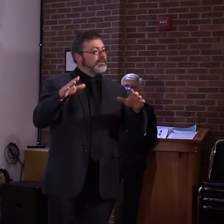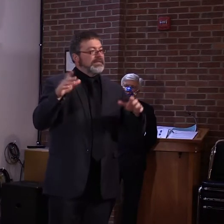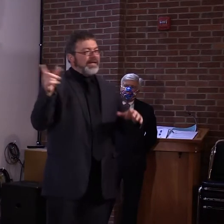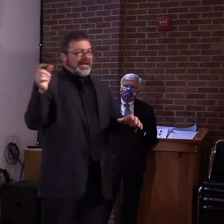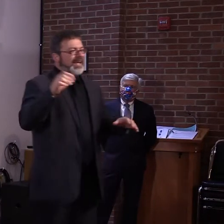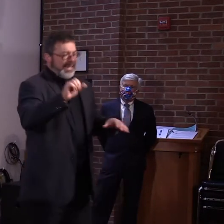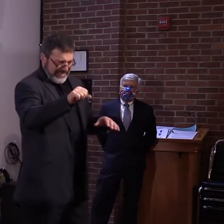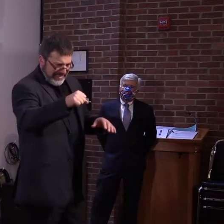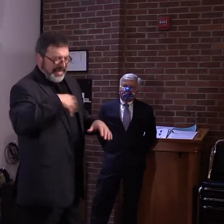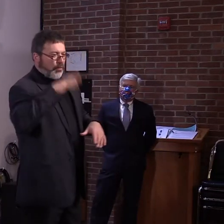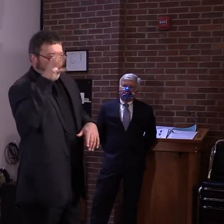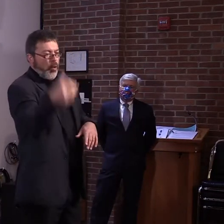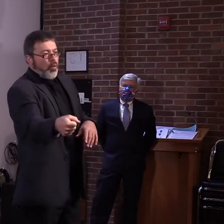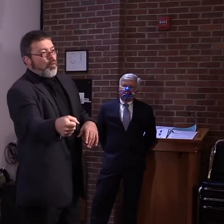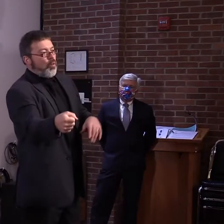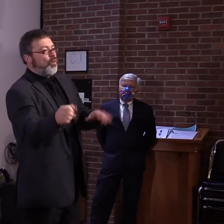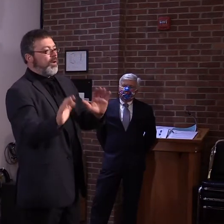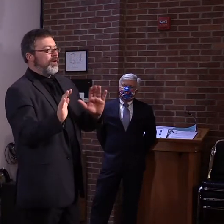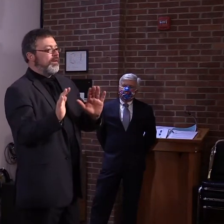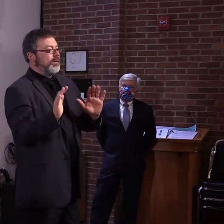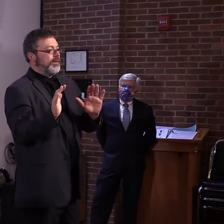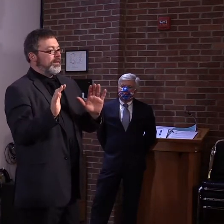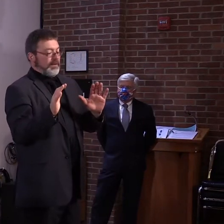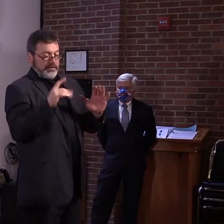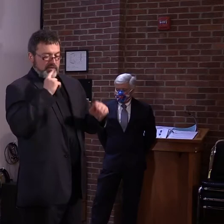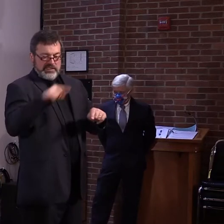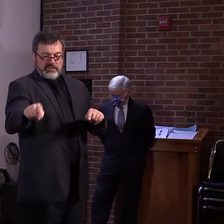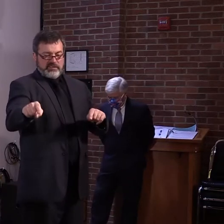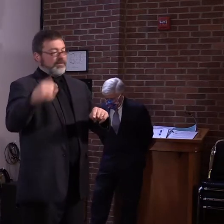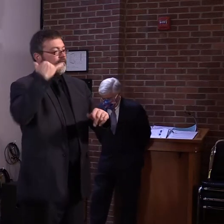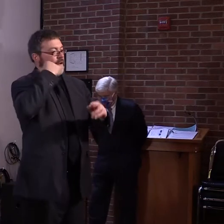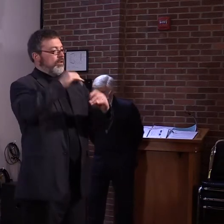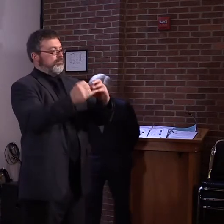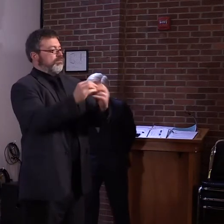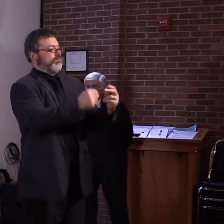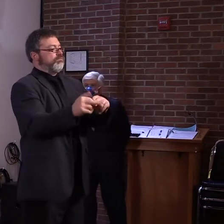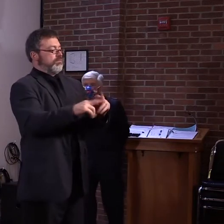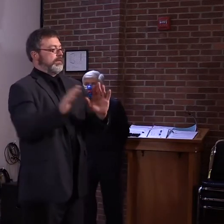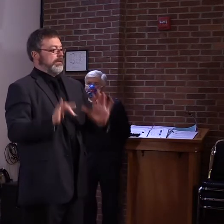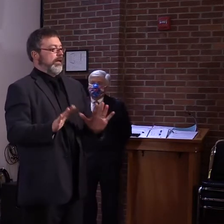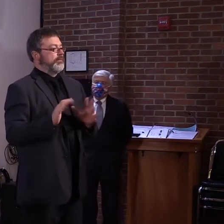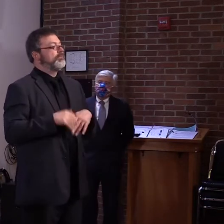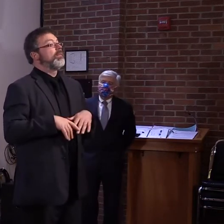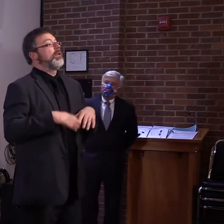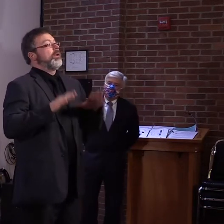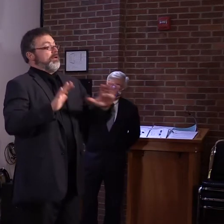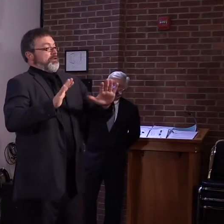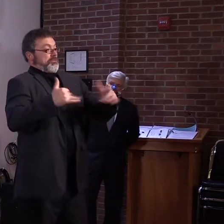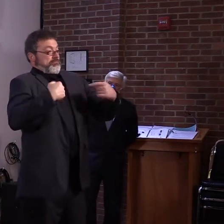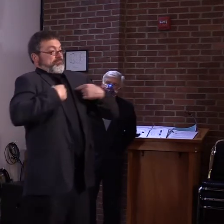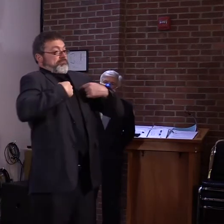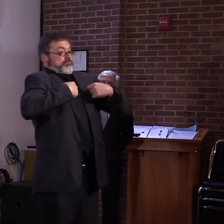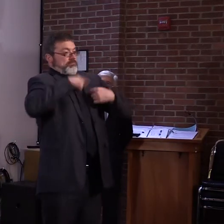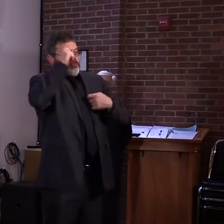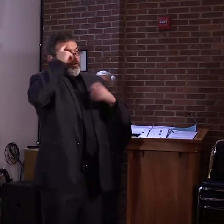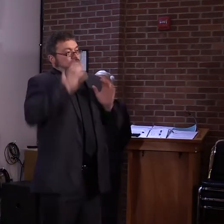then. All right. Cool. Thank you. Eric, your basic question is about the lack of trust